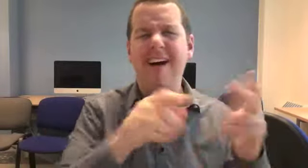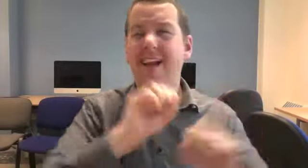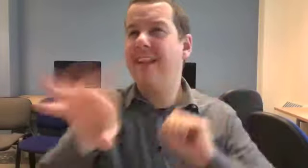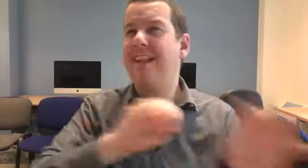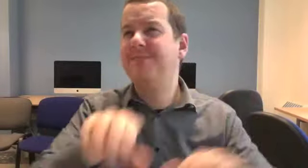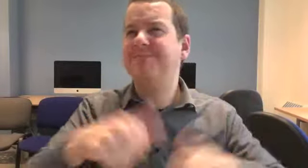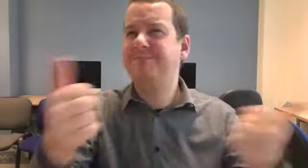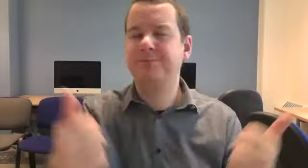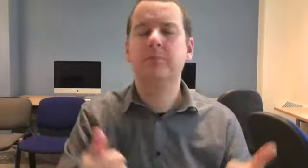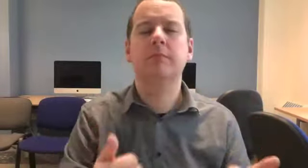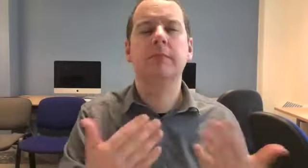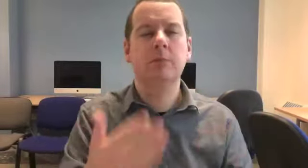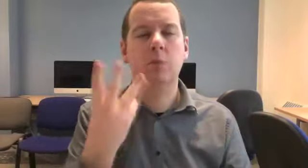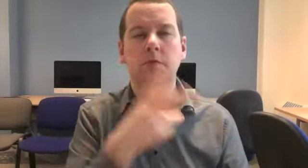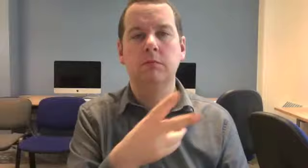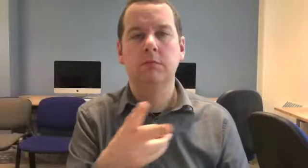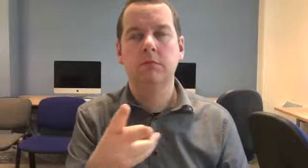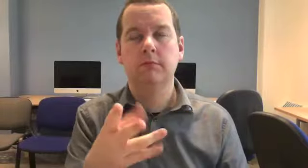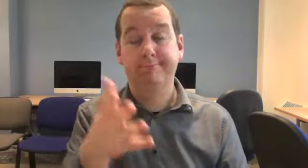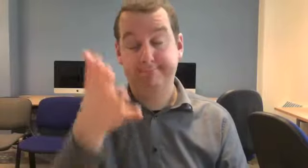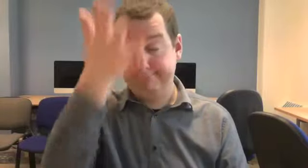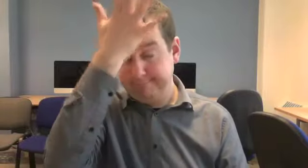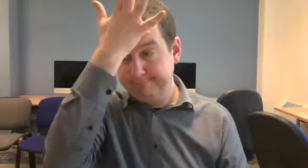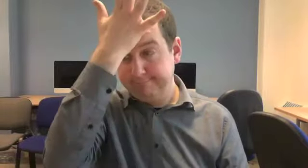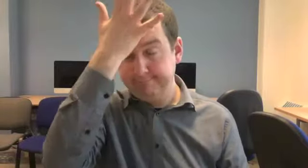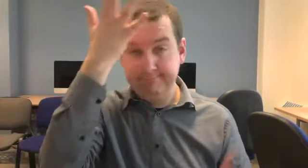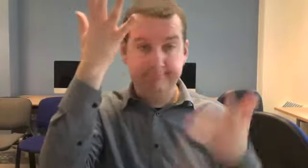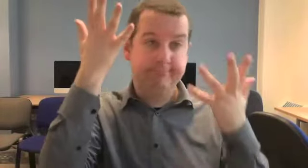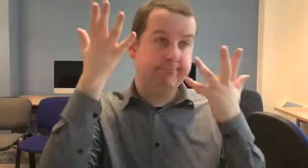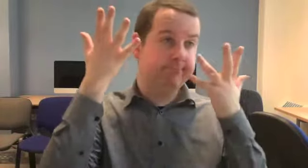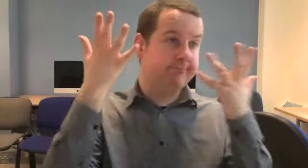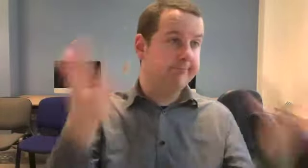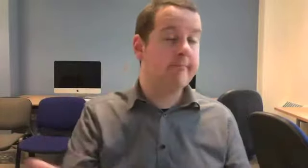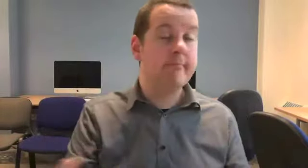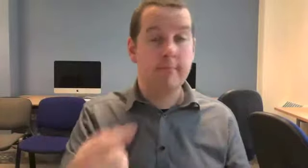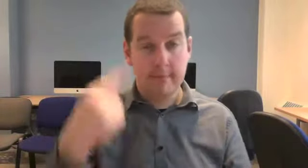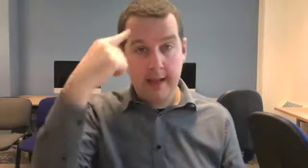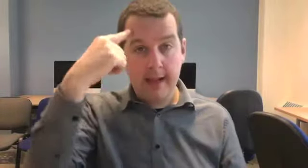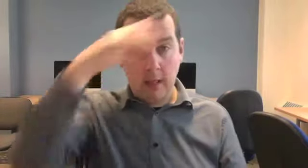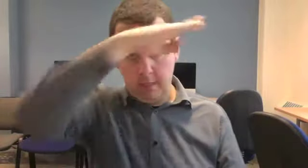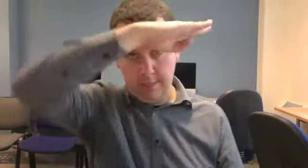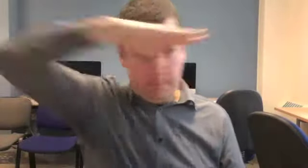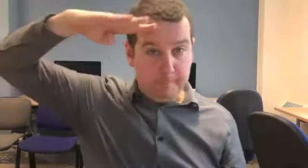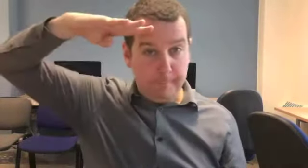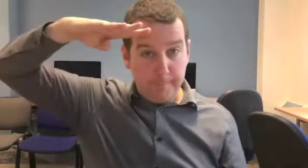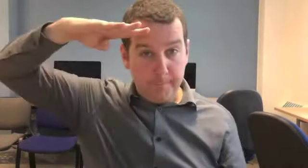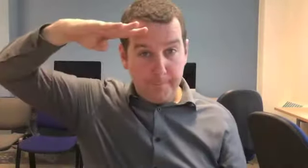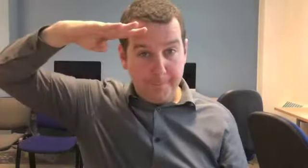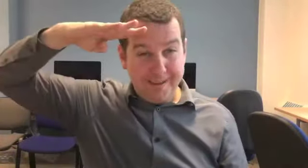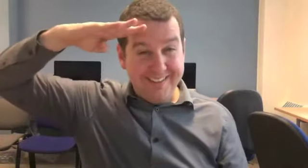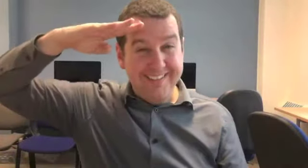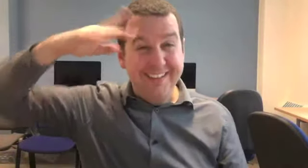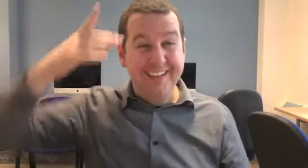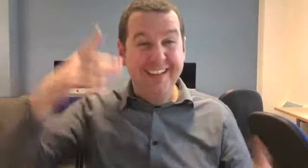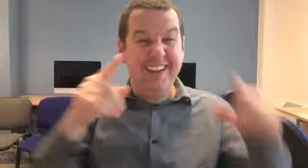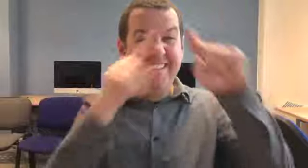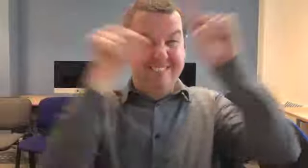blog, all those places. But it's only watching it recently I realized how stupid I was. The frame cut off the top of my head. You